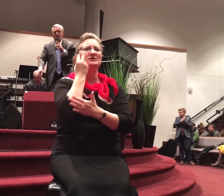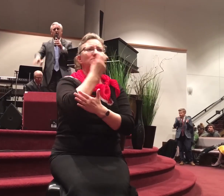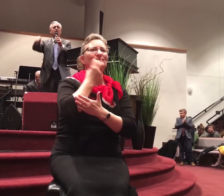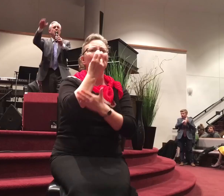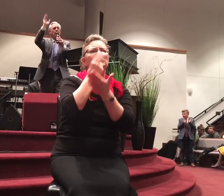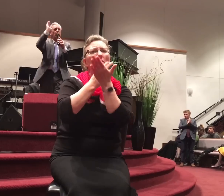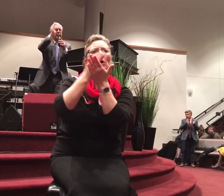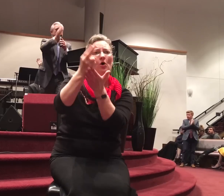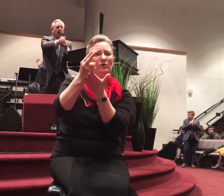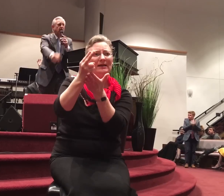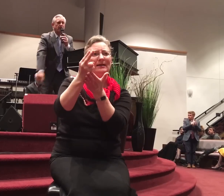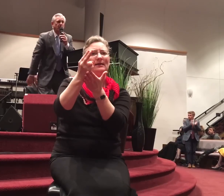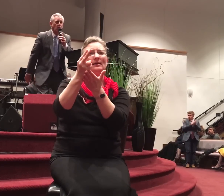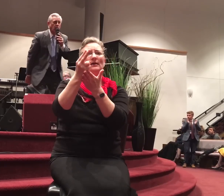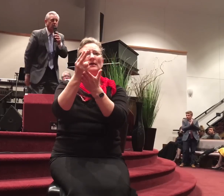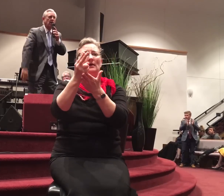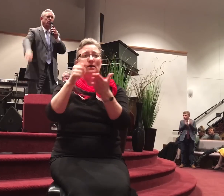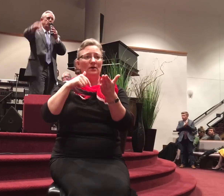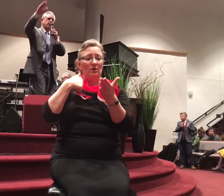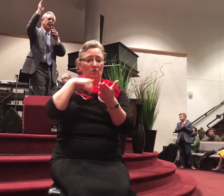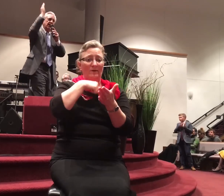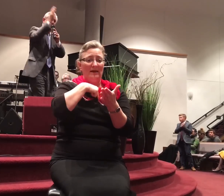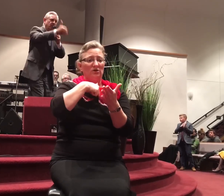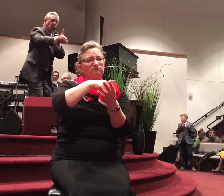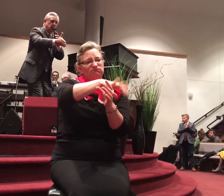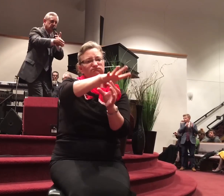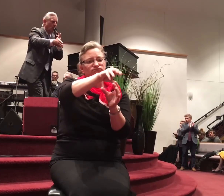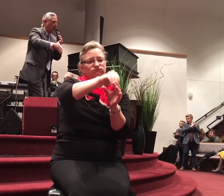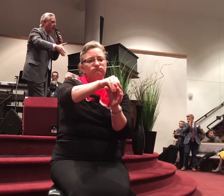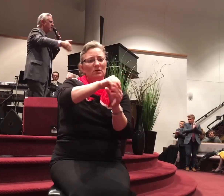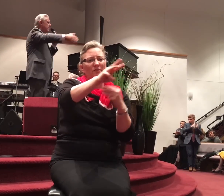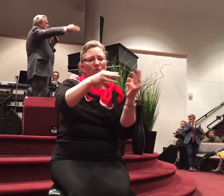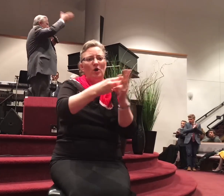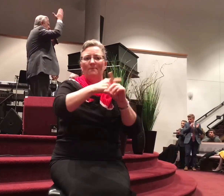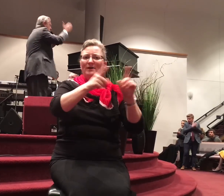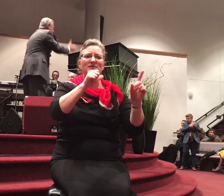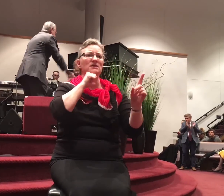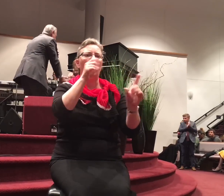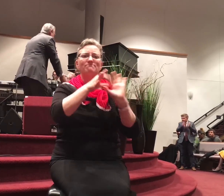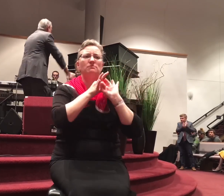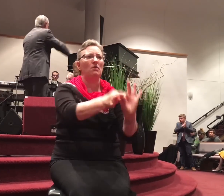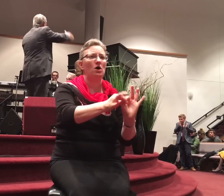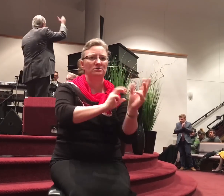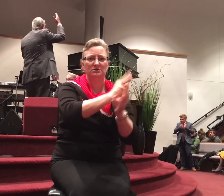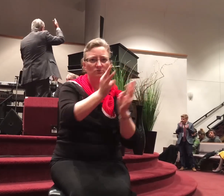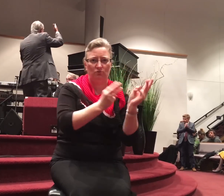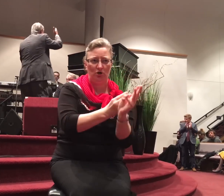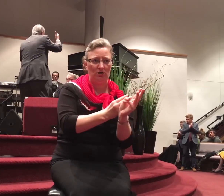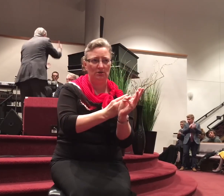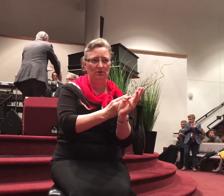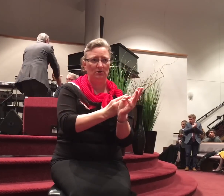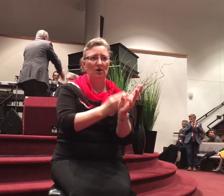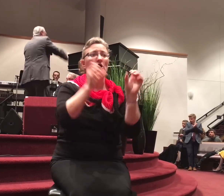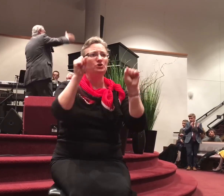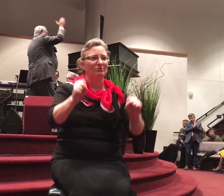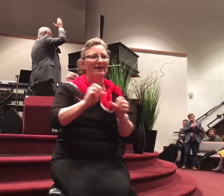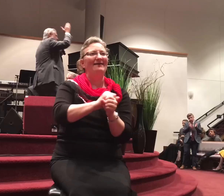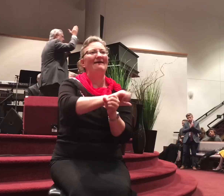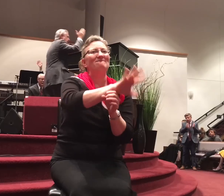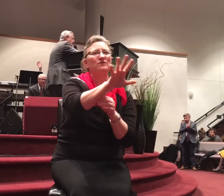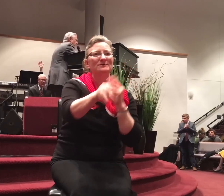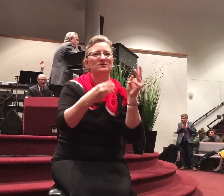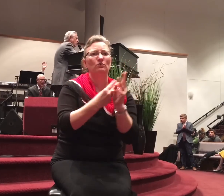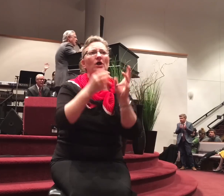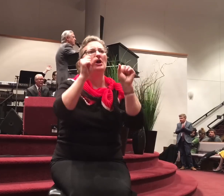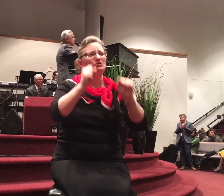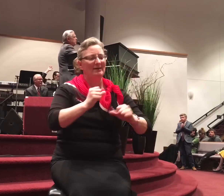in the world, but we are not of the world. You can influence the world. You can make friends. You can be kind. You can